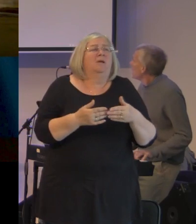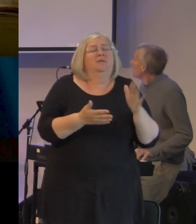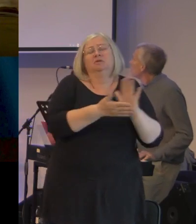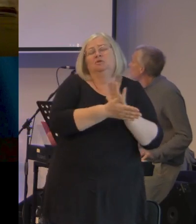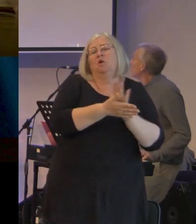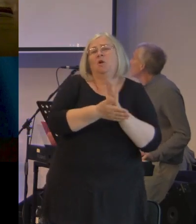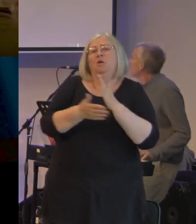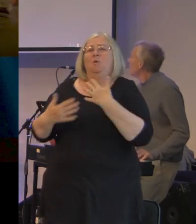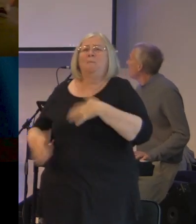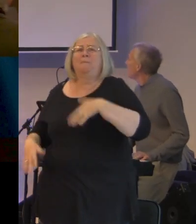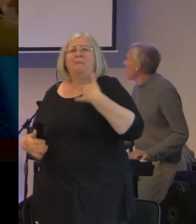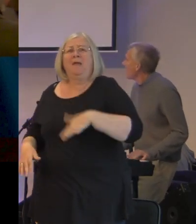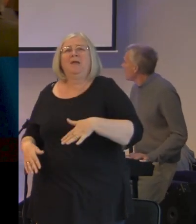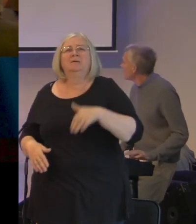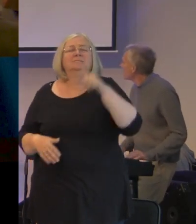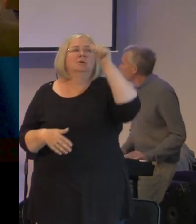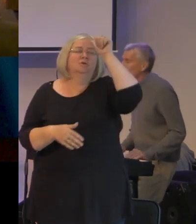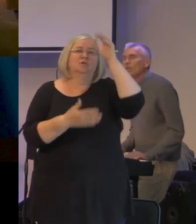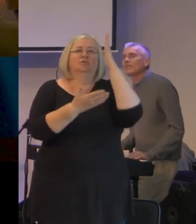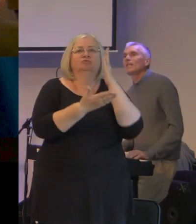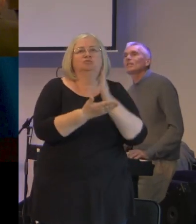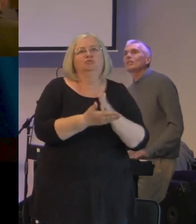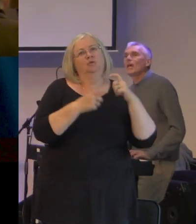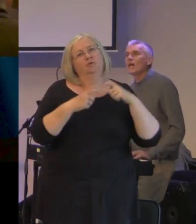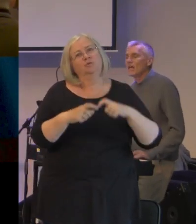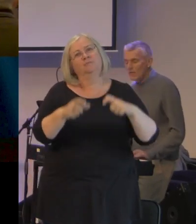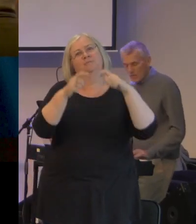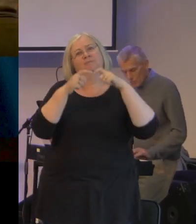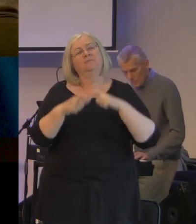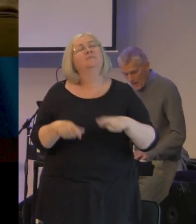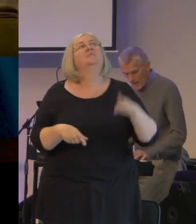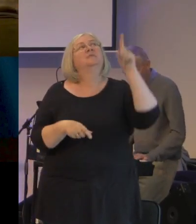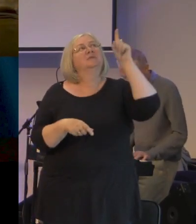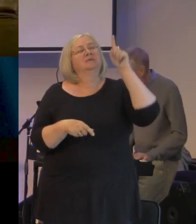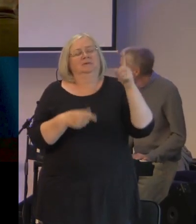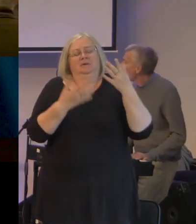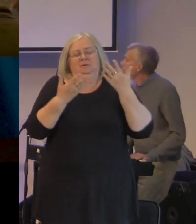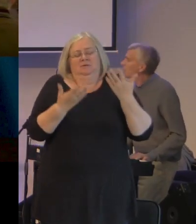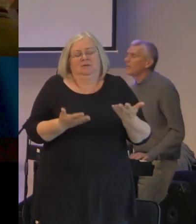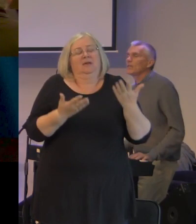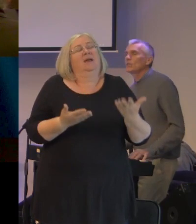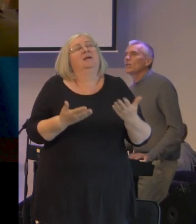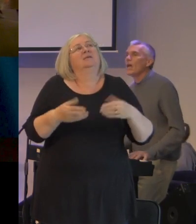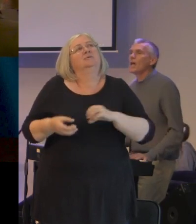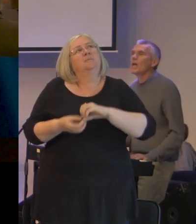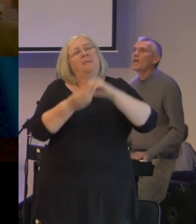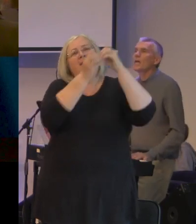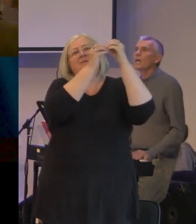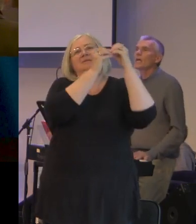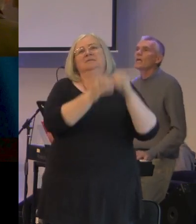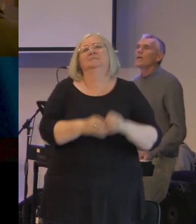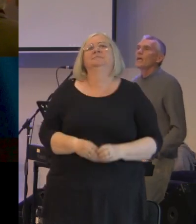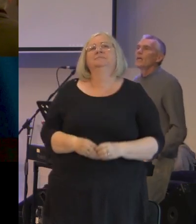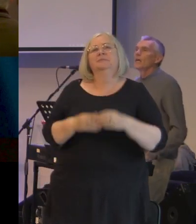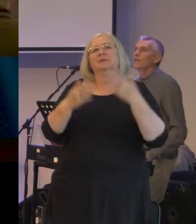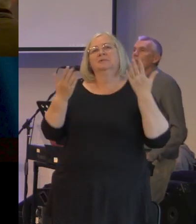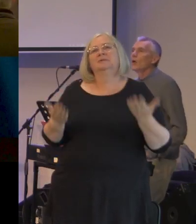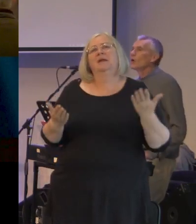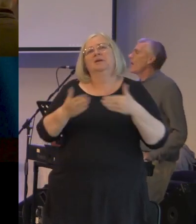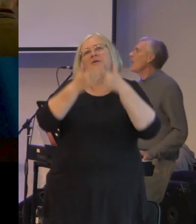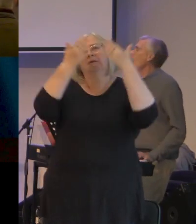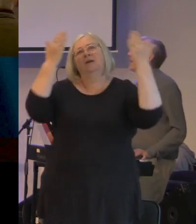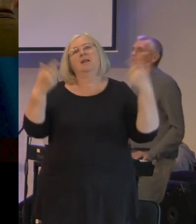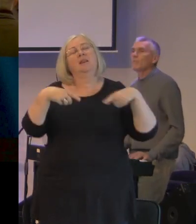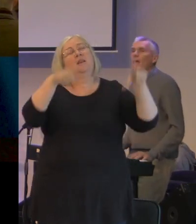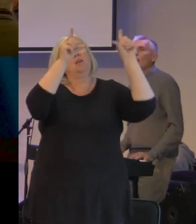I know the truth remains that this is the day you made. This is the day that the